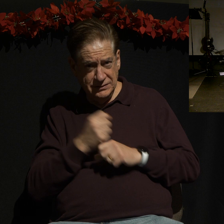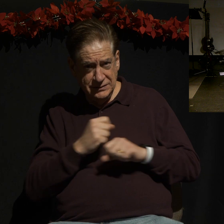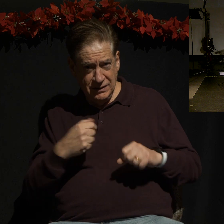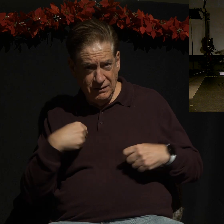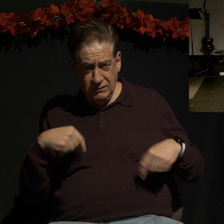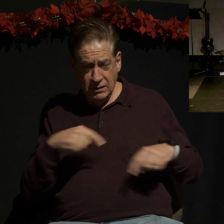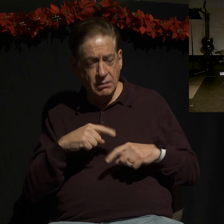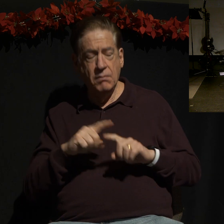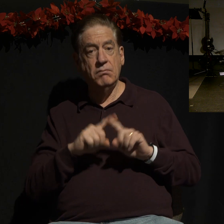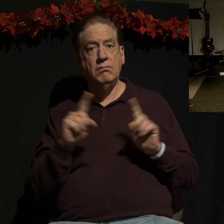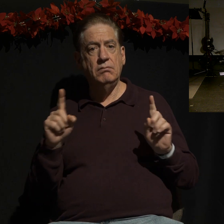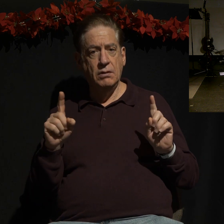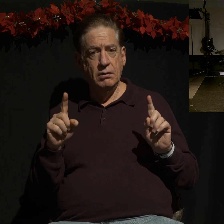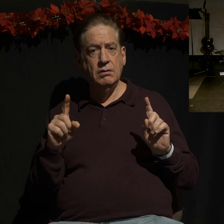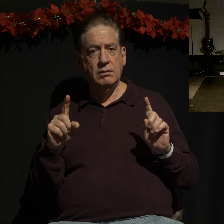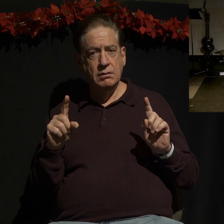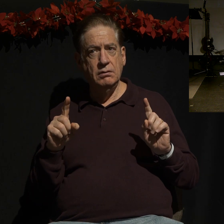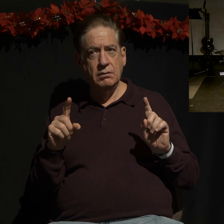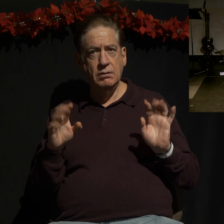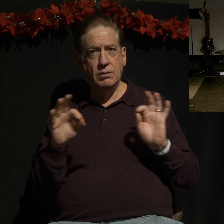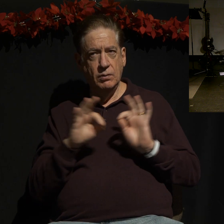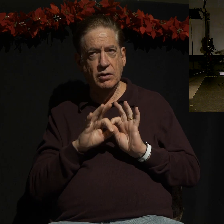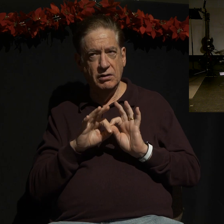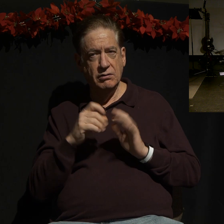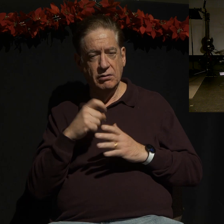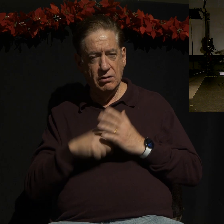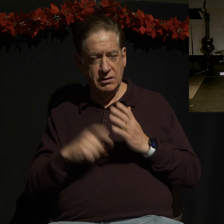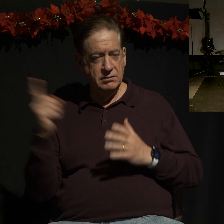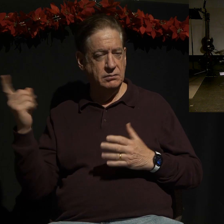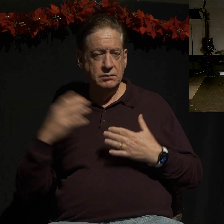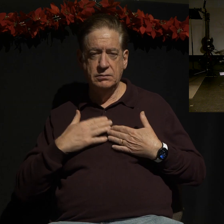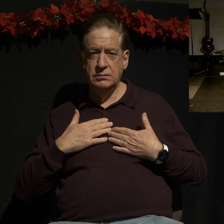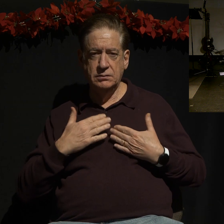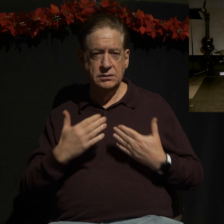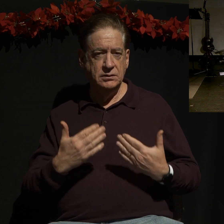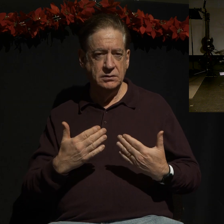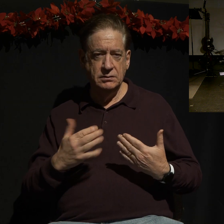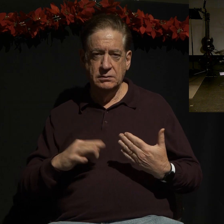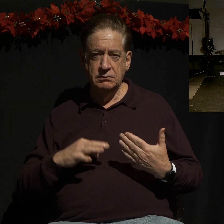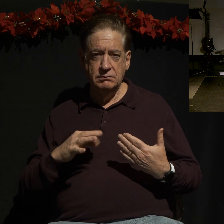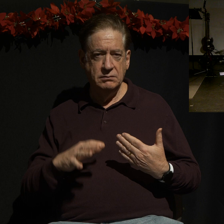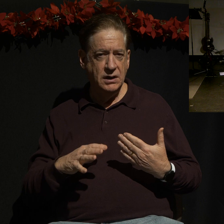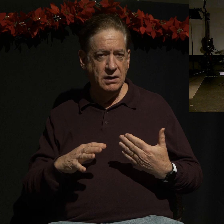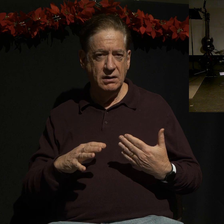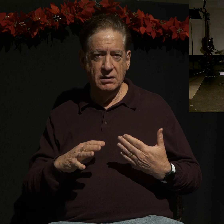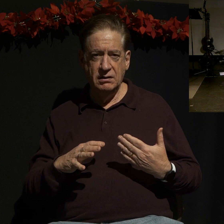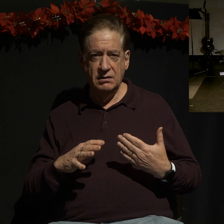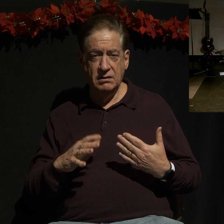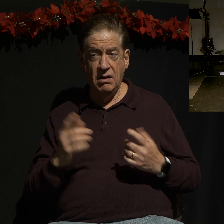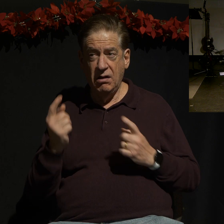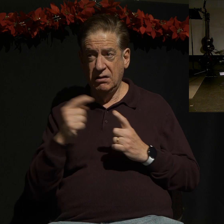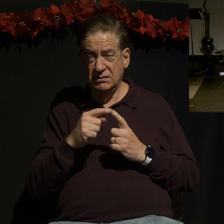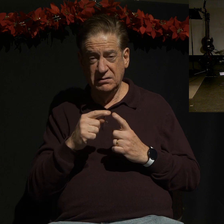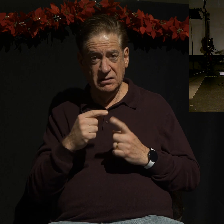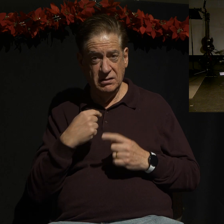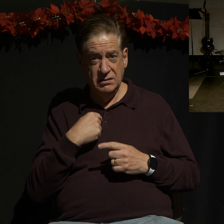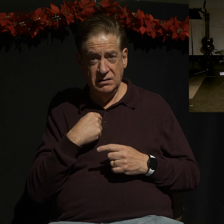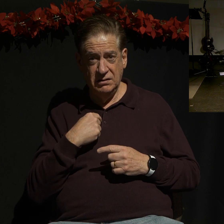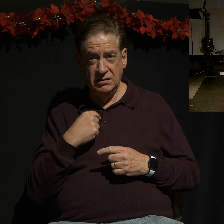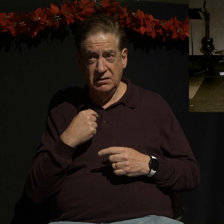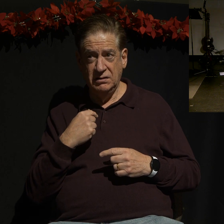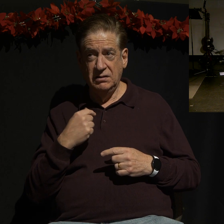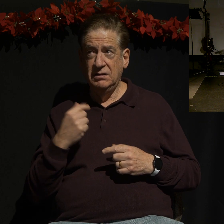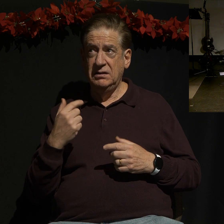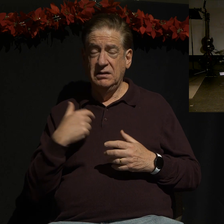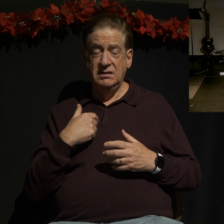the cost that he was willing to pay. He didn't do it to get us out of a jam and to send us